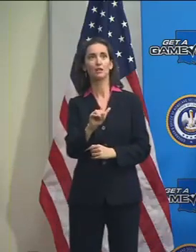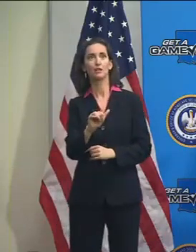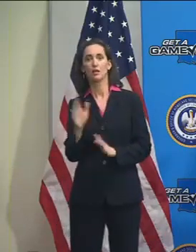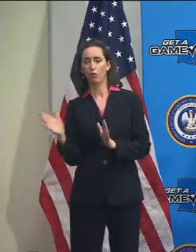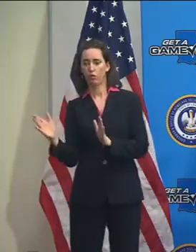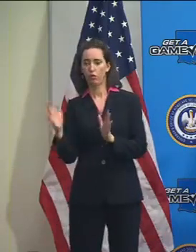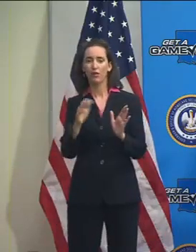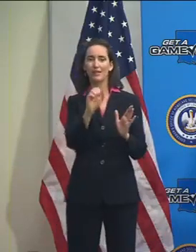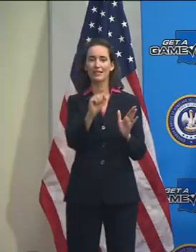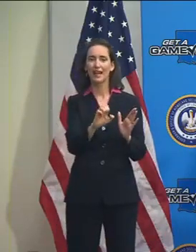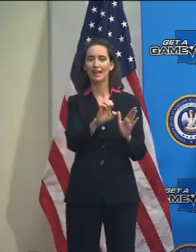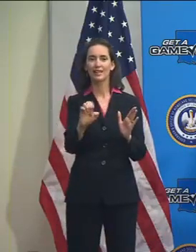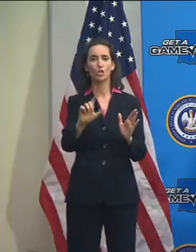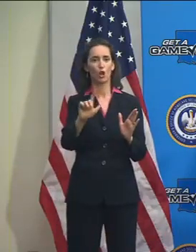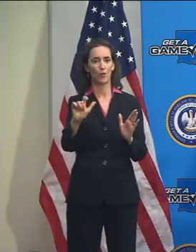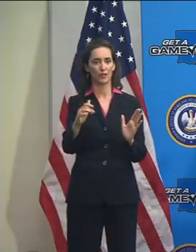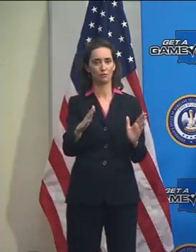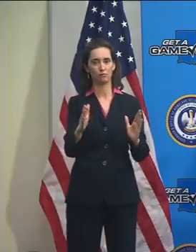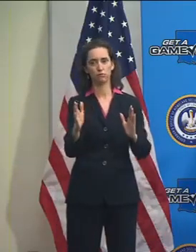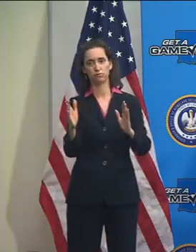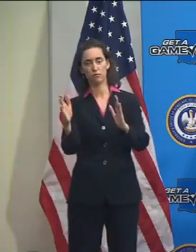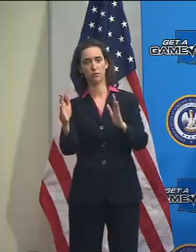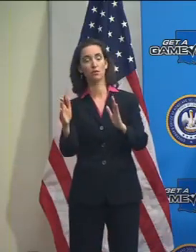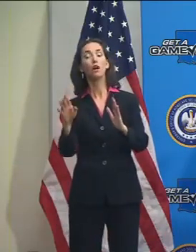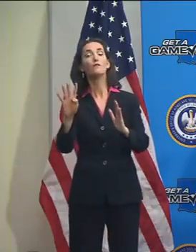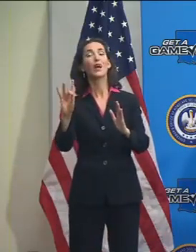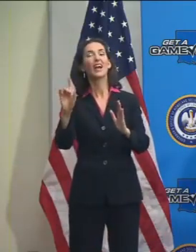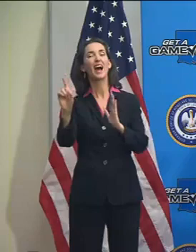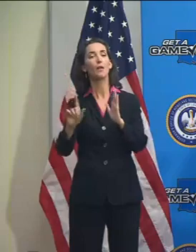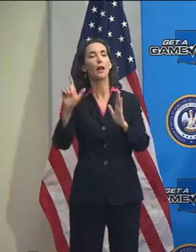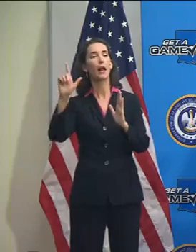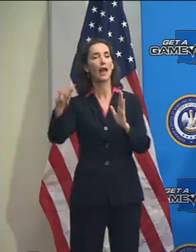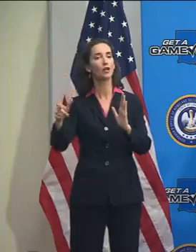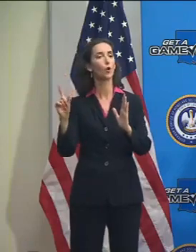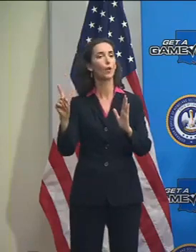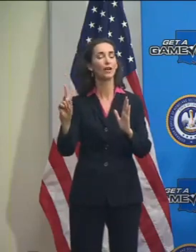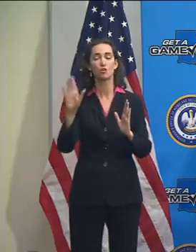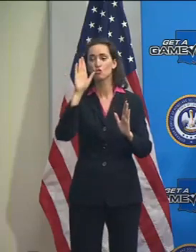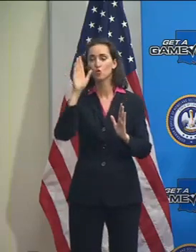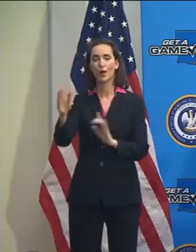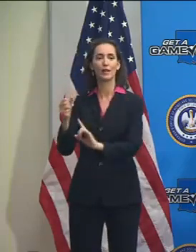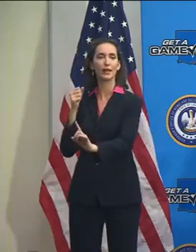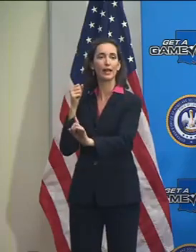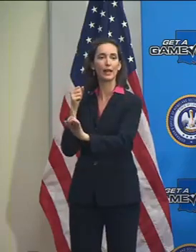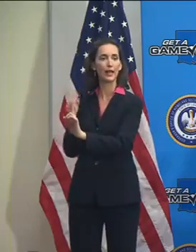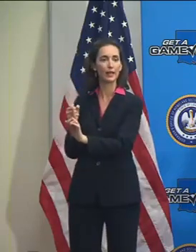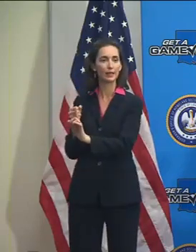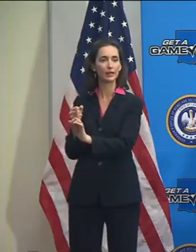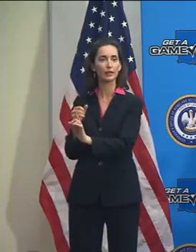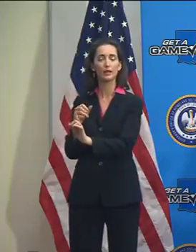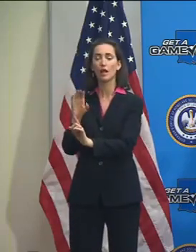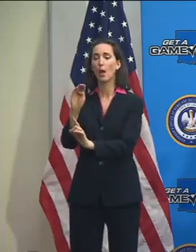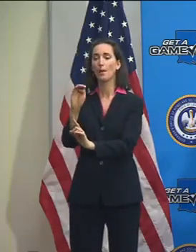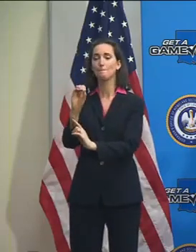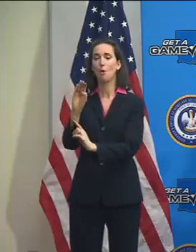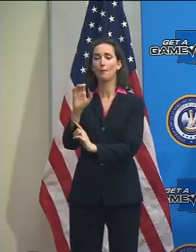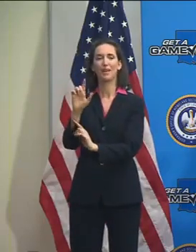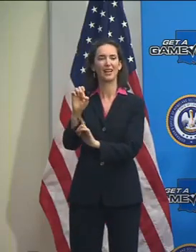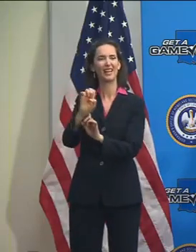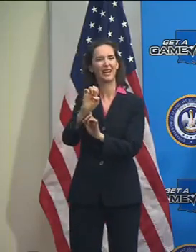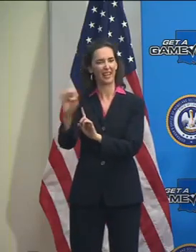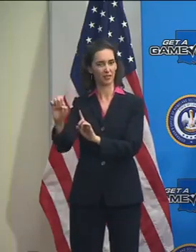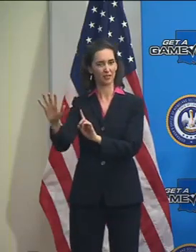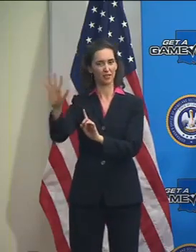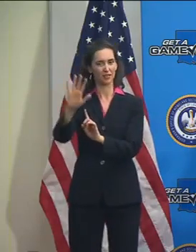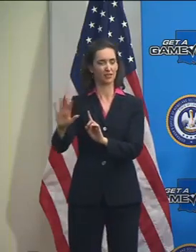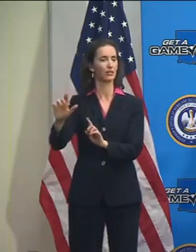Louisiana. 48 hours later, it made a direct impact over east of Mobile in the Gulf